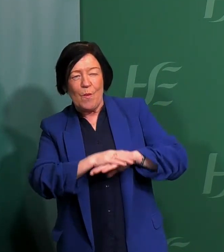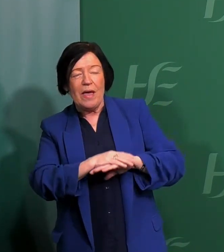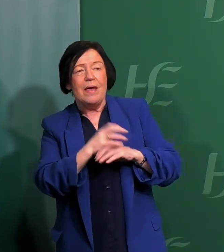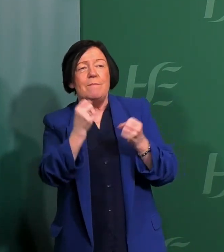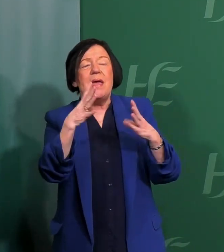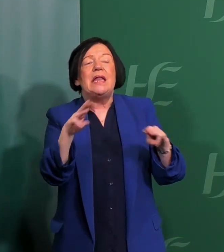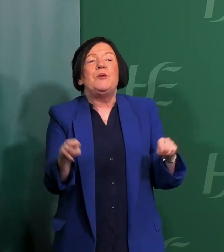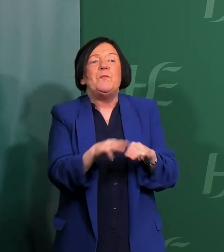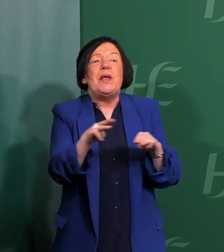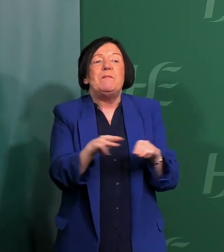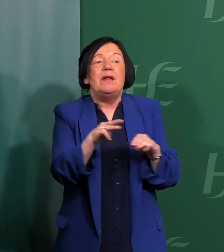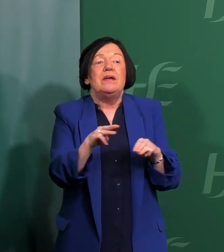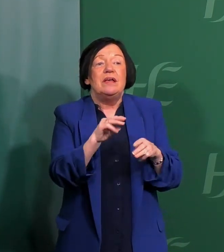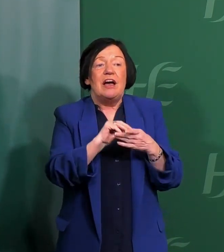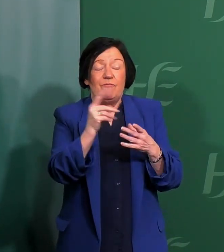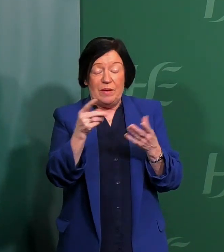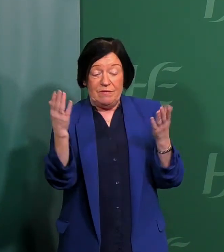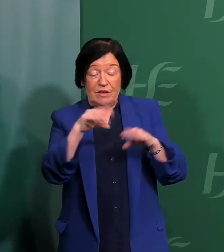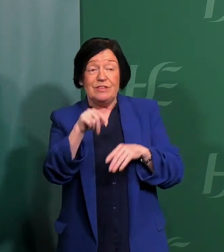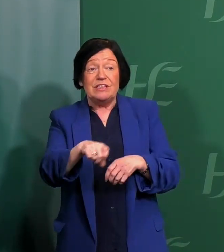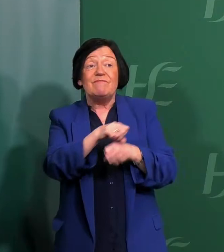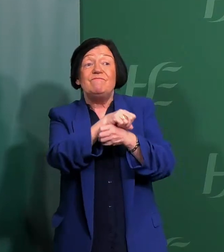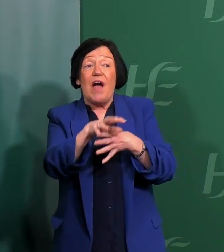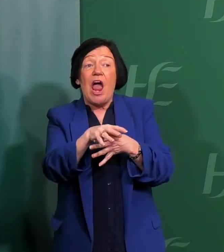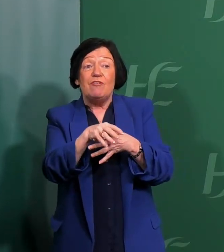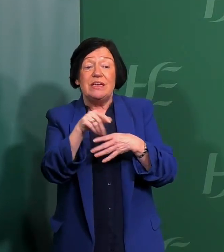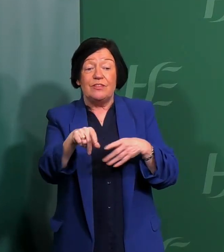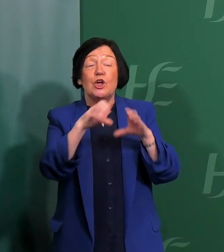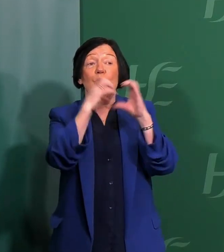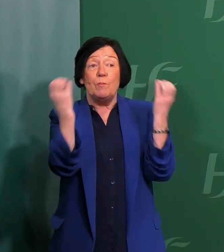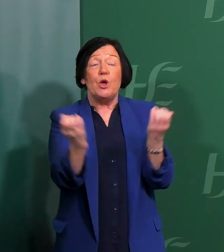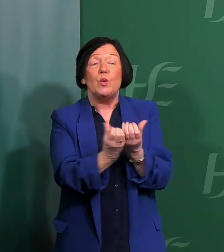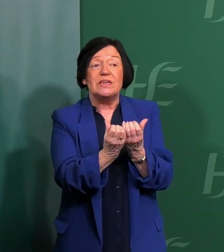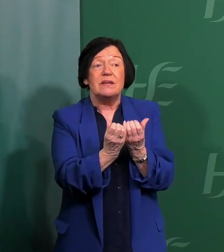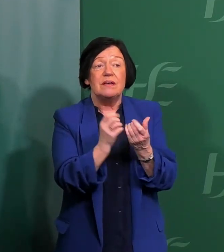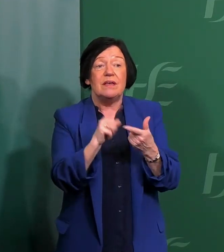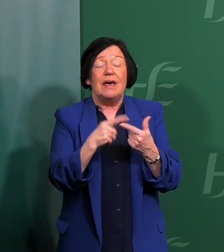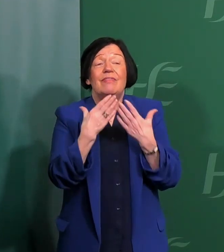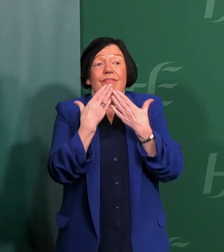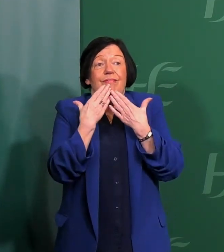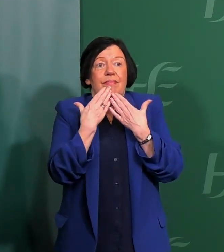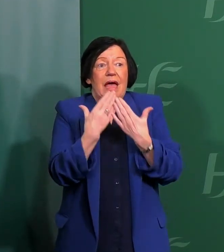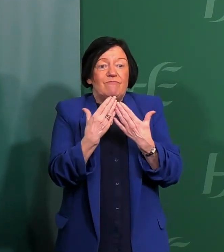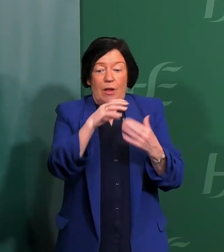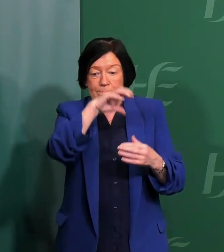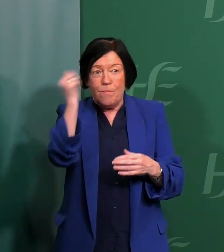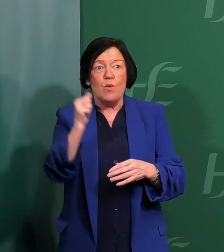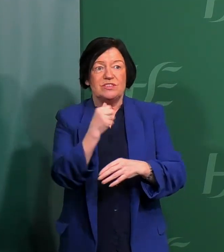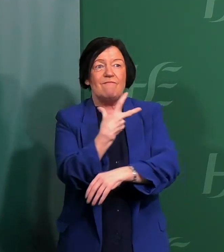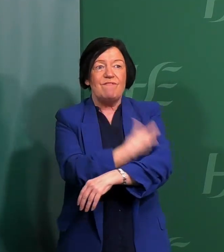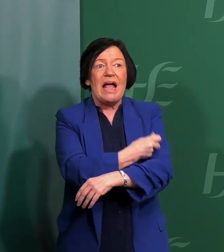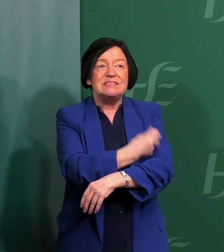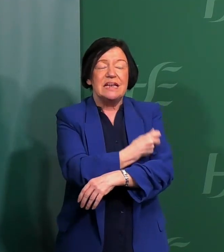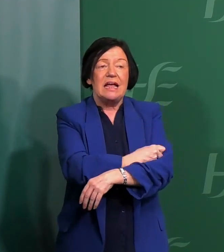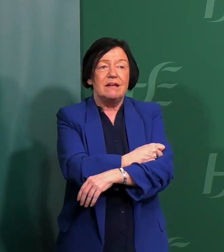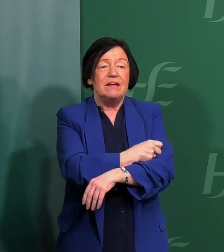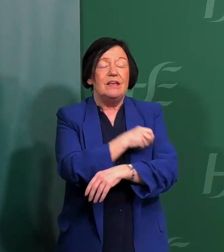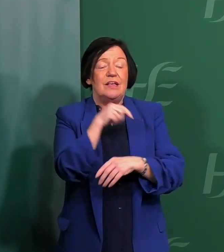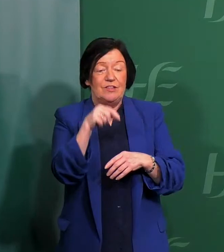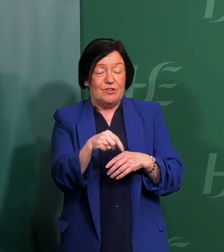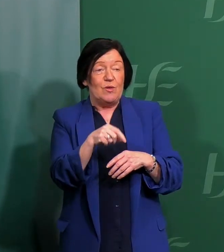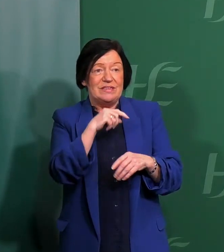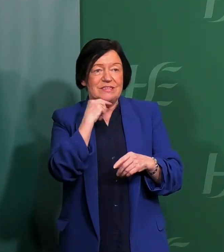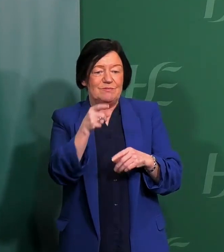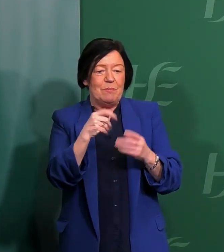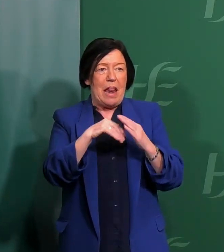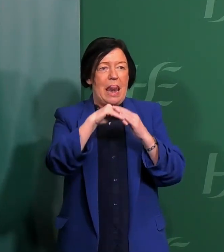Many people have been exposed to this virus, obviously, in the community, and thankfully most are vaccinated, and so the condition seems to be